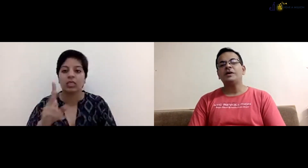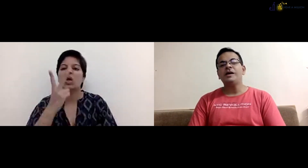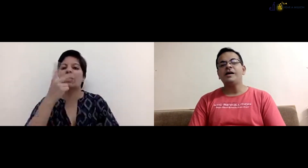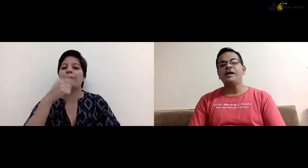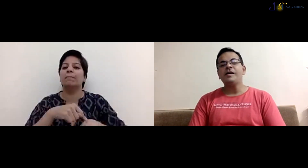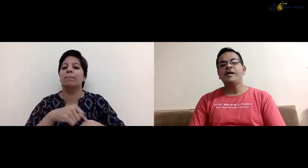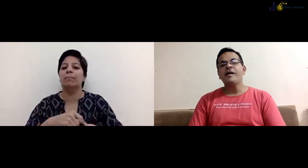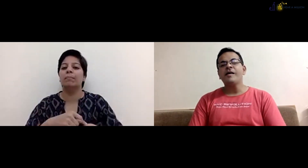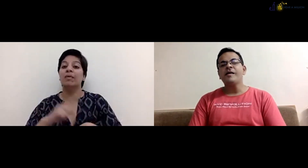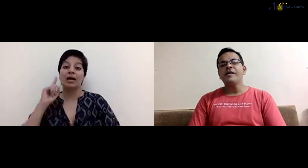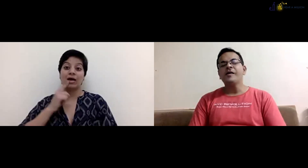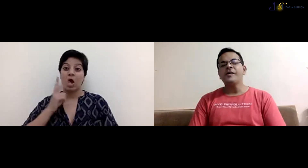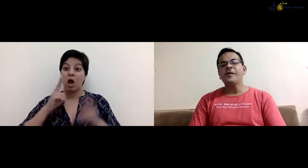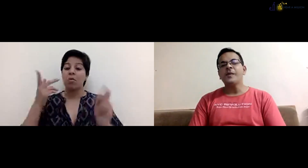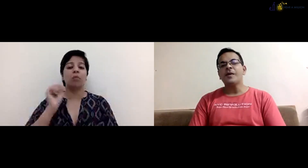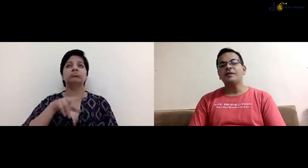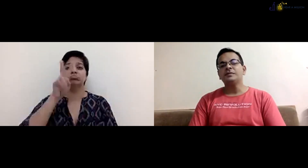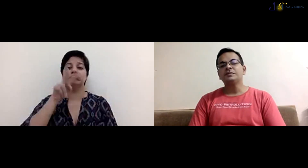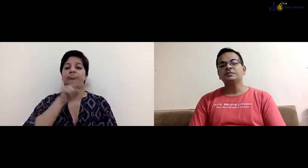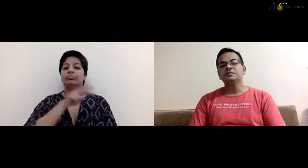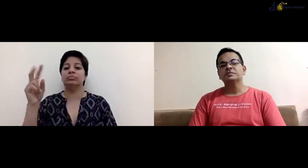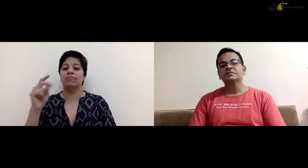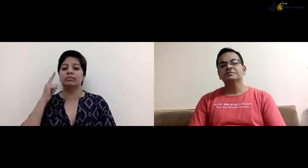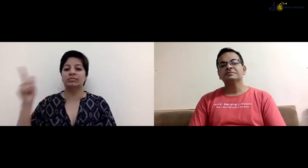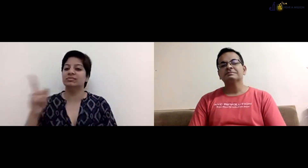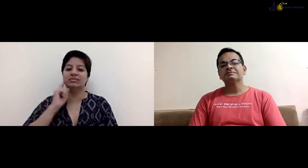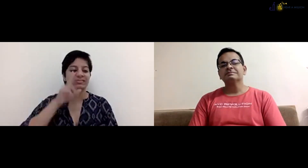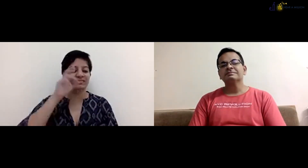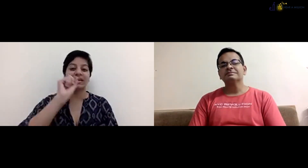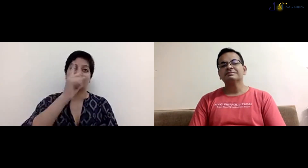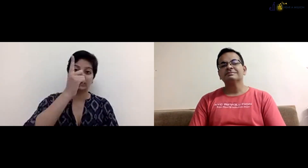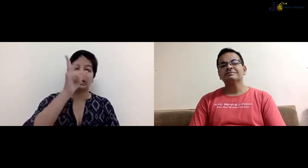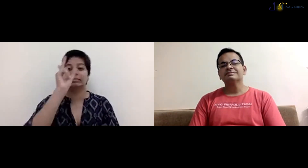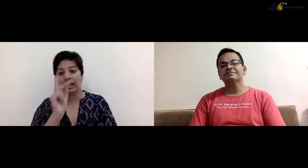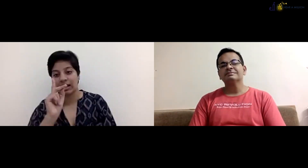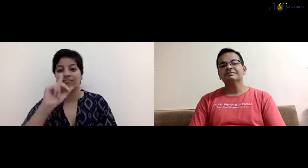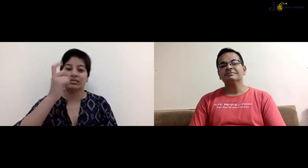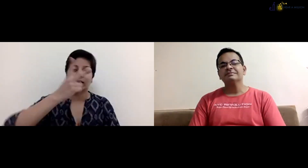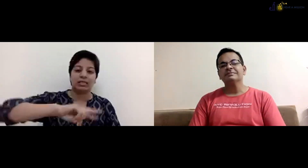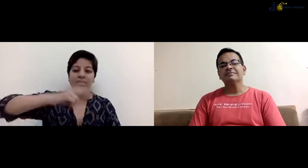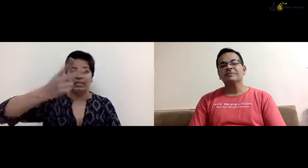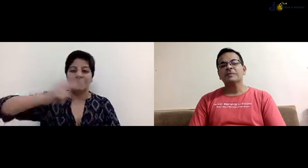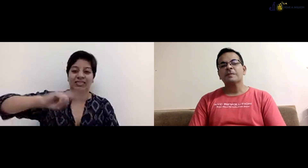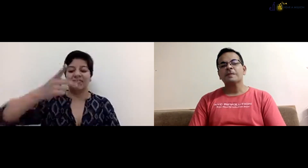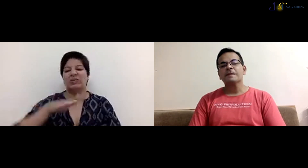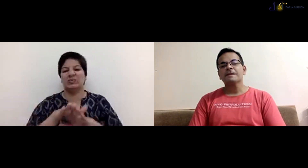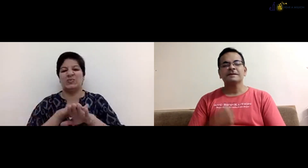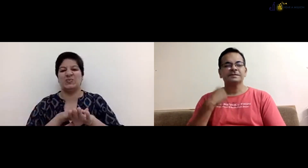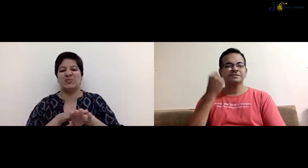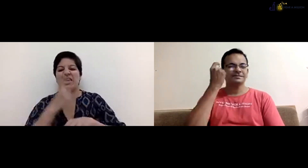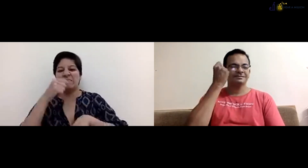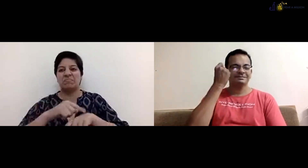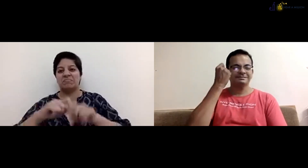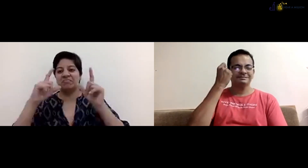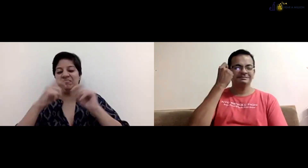I will see the sign first of all. So I have to watch the videos 2 times. Some people could see the closed captioning and the signing at the same